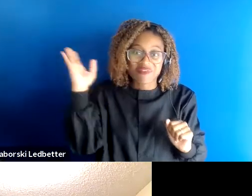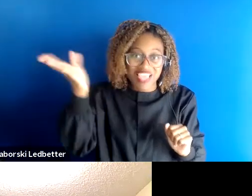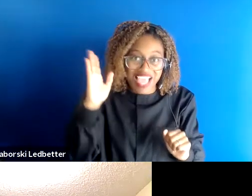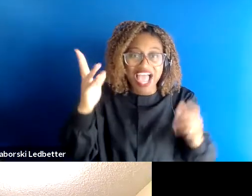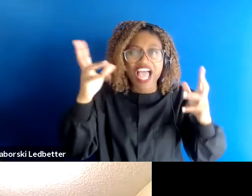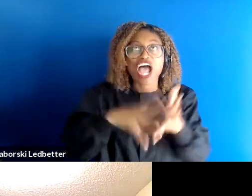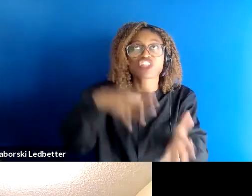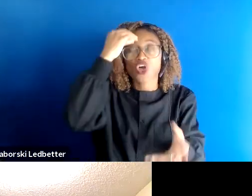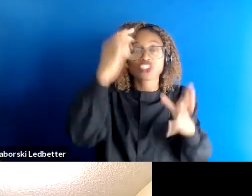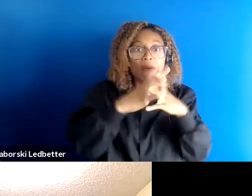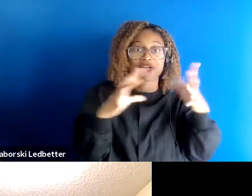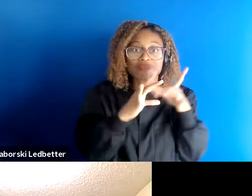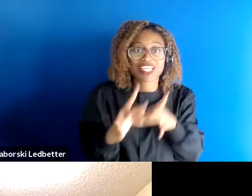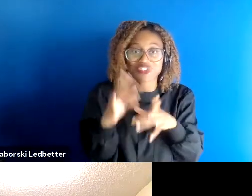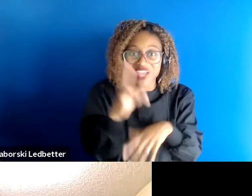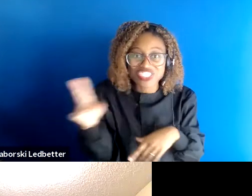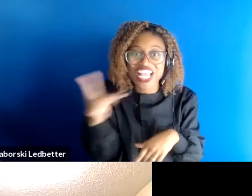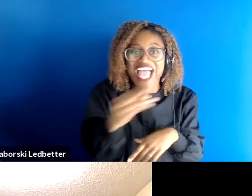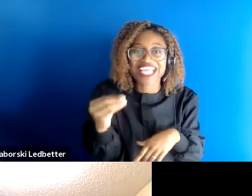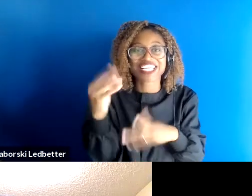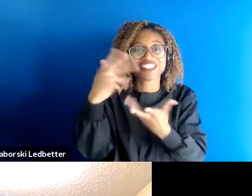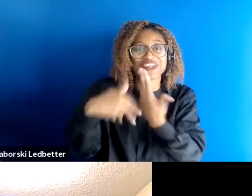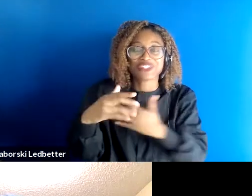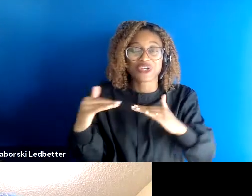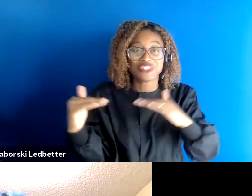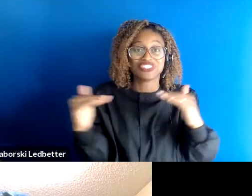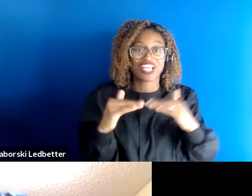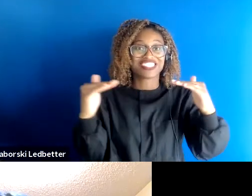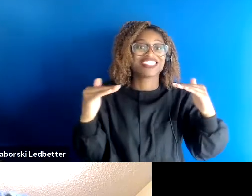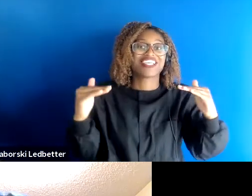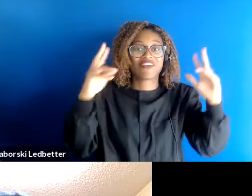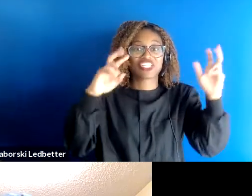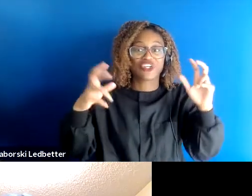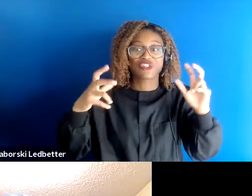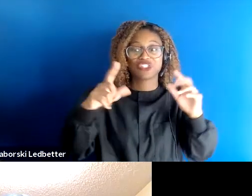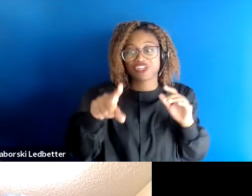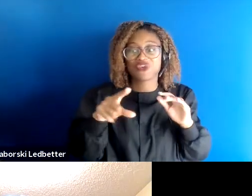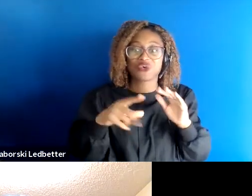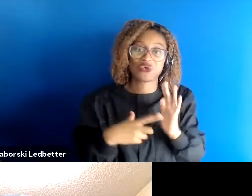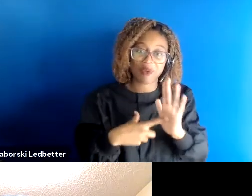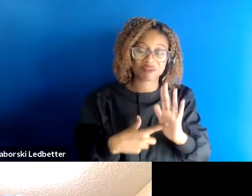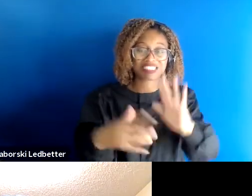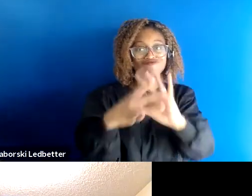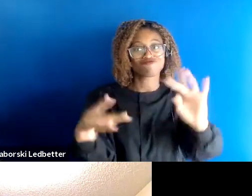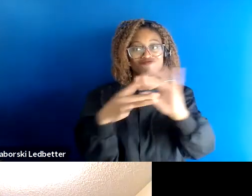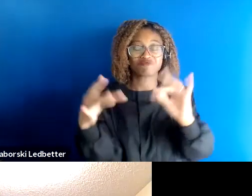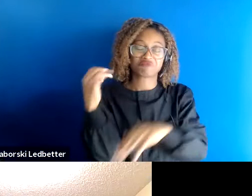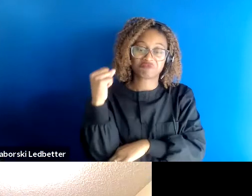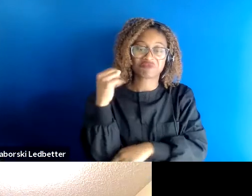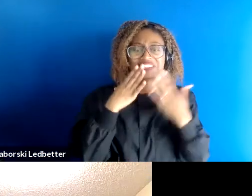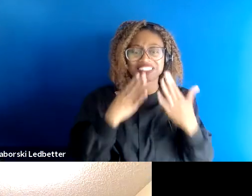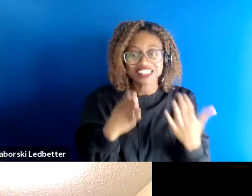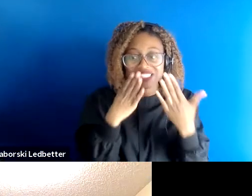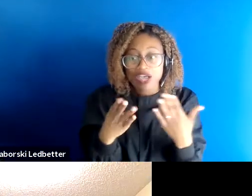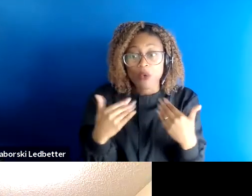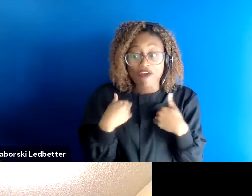the social justice issues that you are here to speak about. So thank you for that. So we do have a question in the